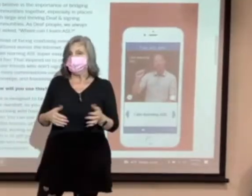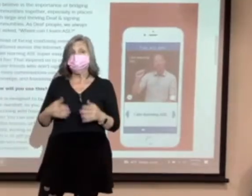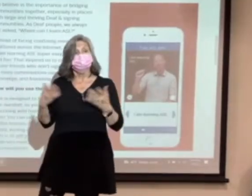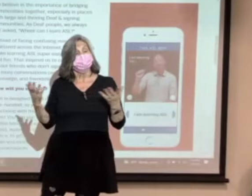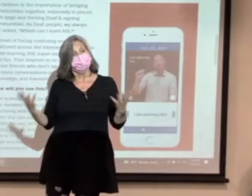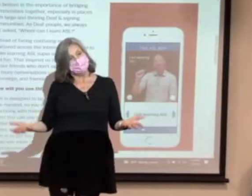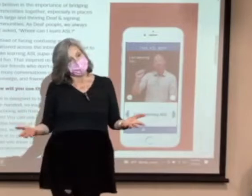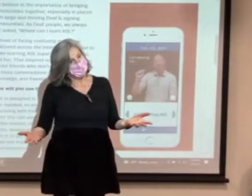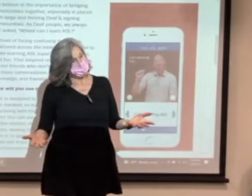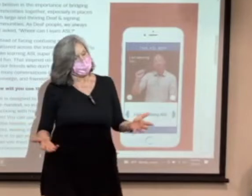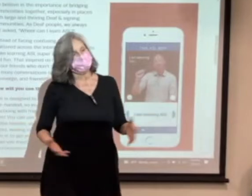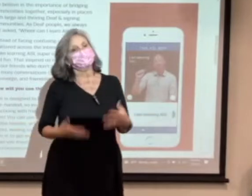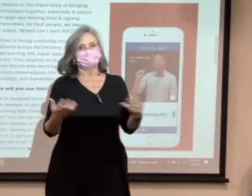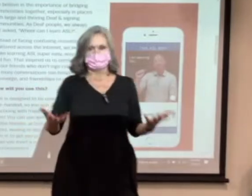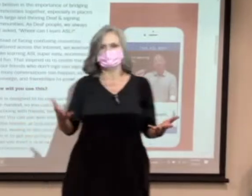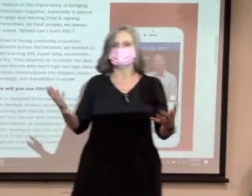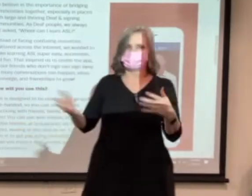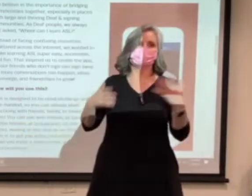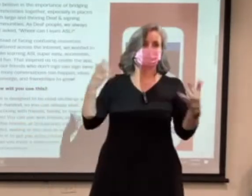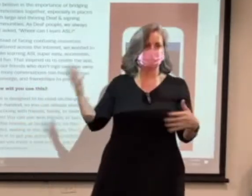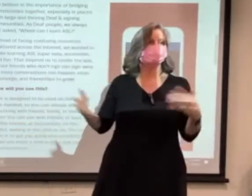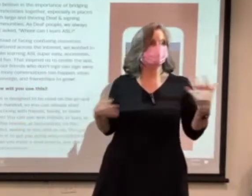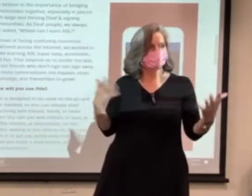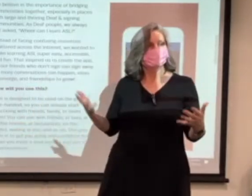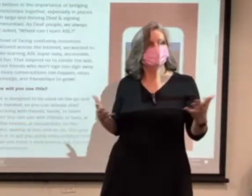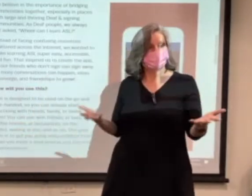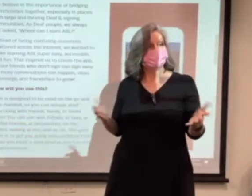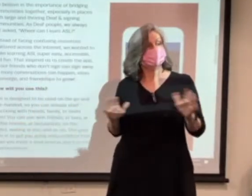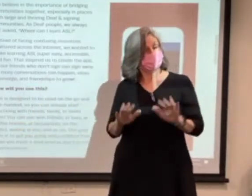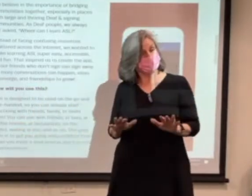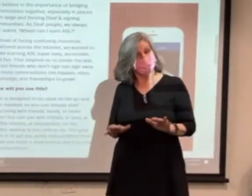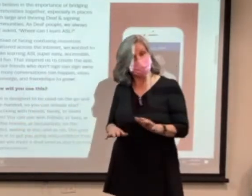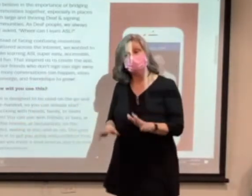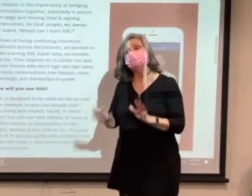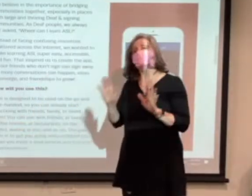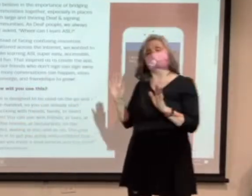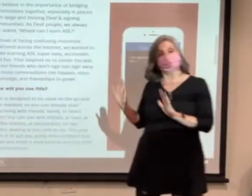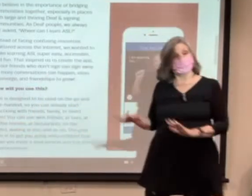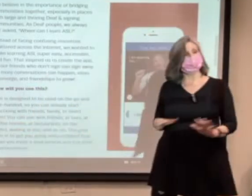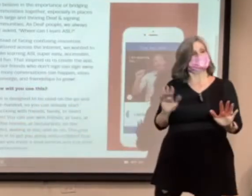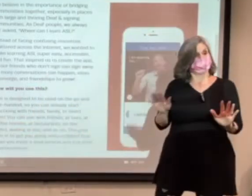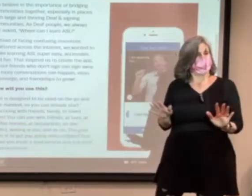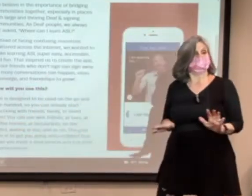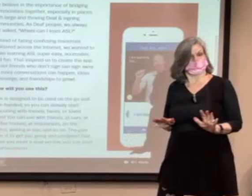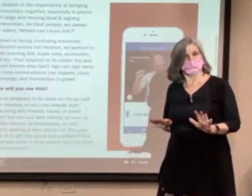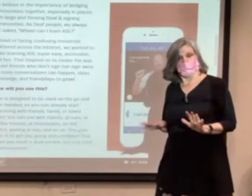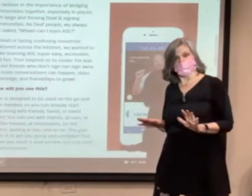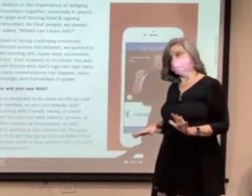$9.99 isn't expensive, but if you're trying to eat, it might be too expensive. And there are other free apps you can